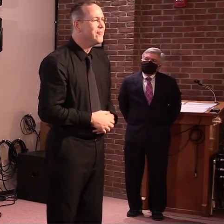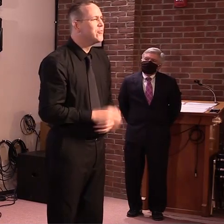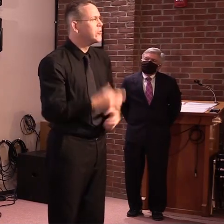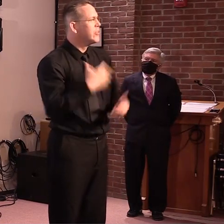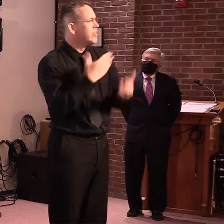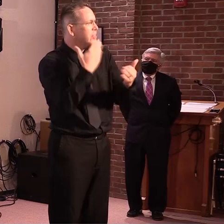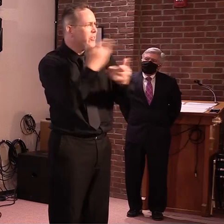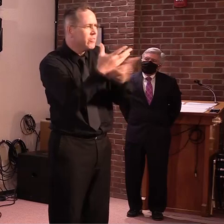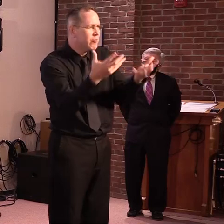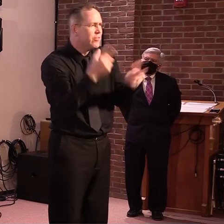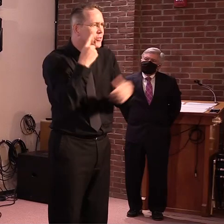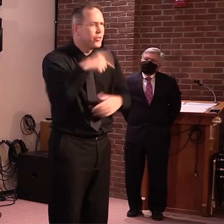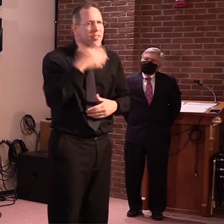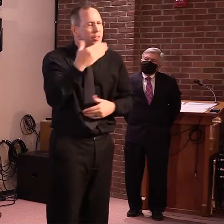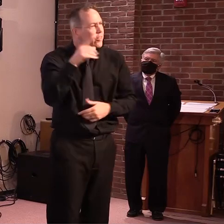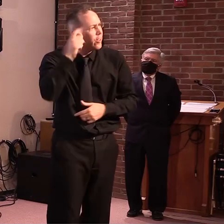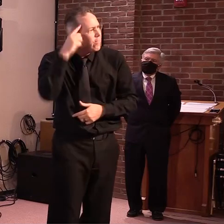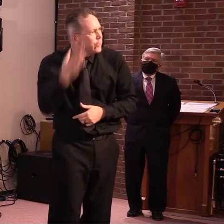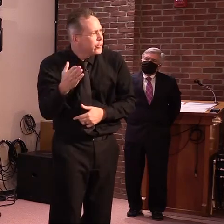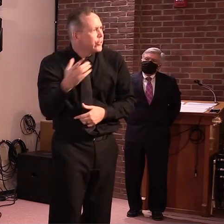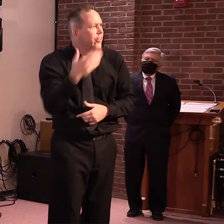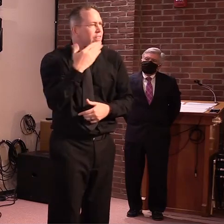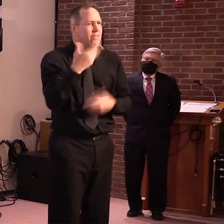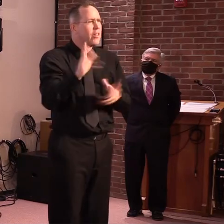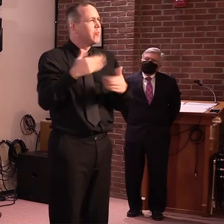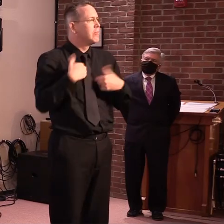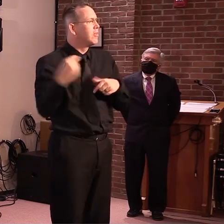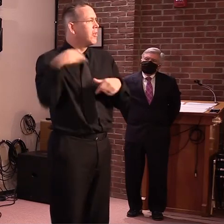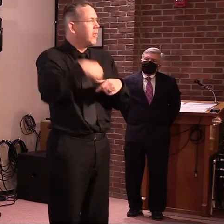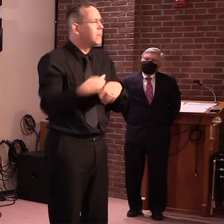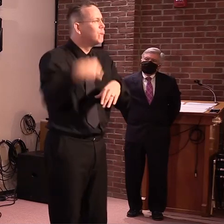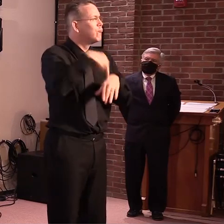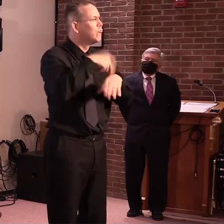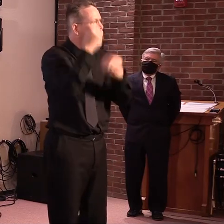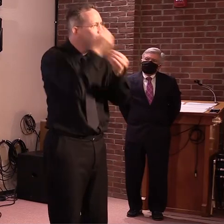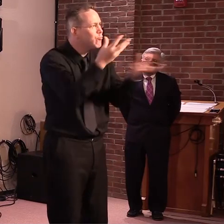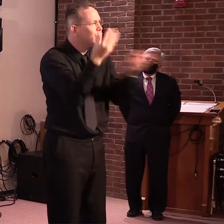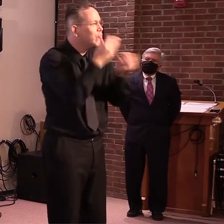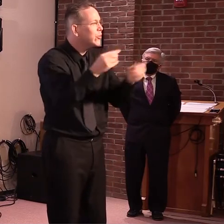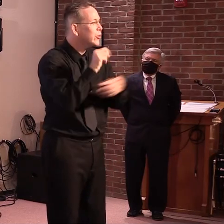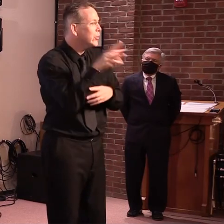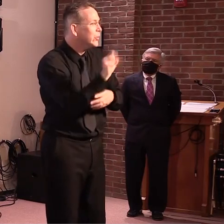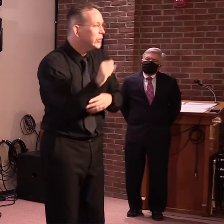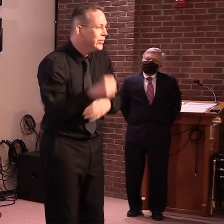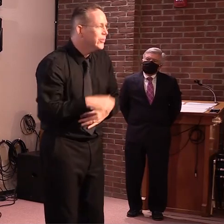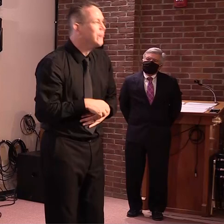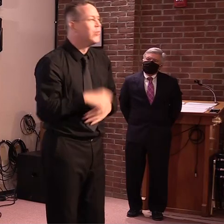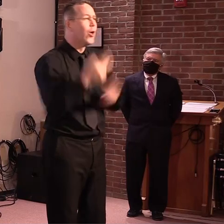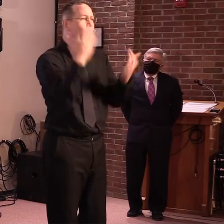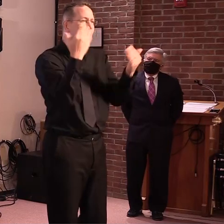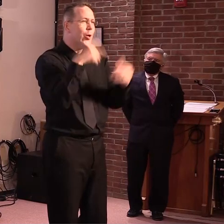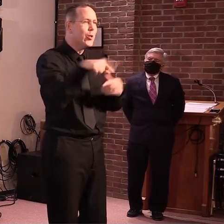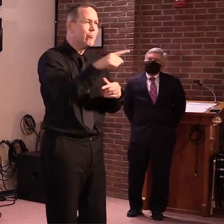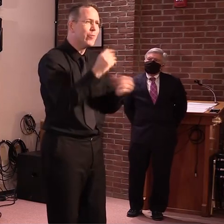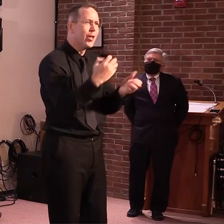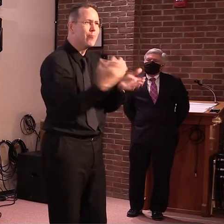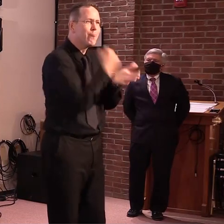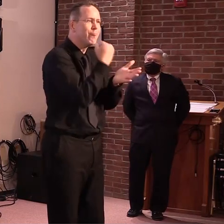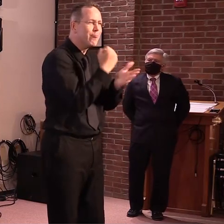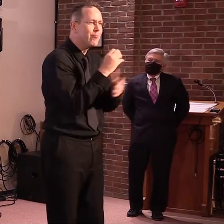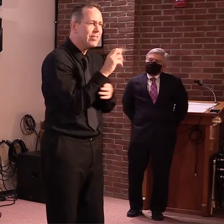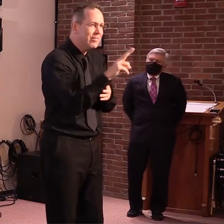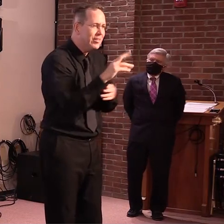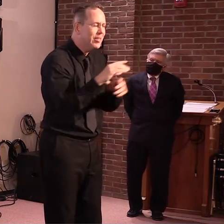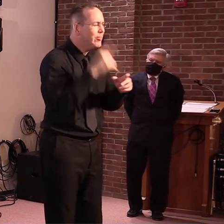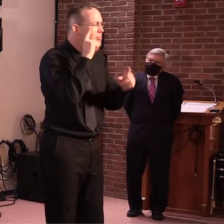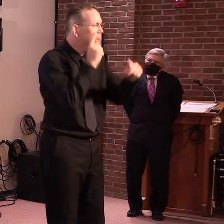Again, thank you to the governor and his team for including us. And I hope this is a message of hope and optimism for